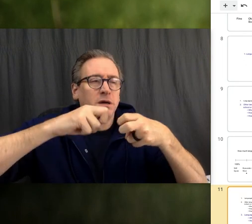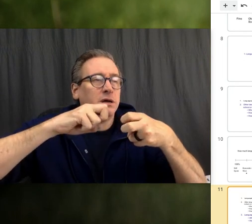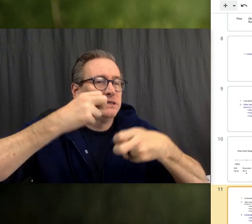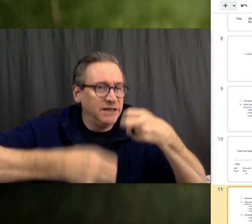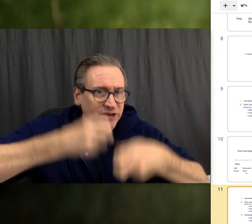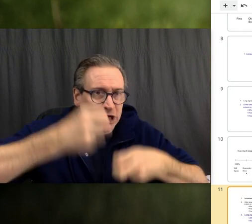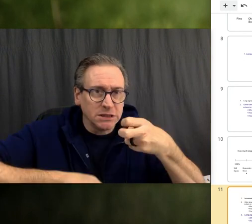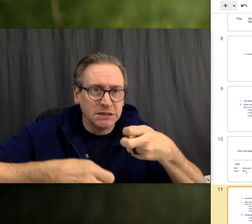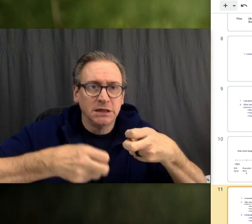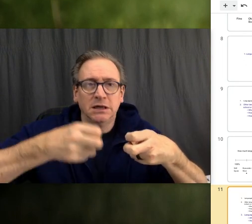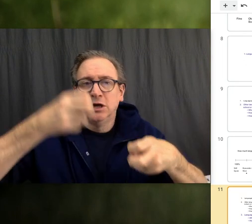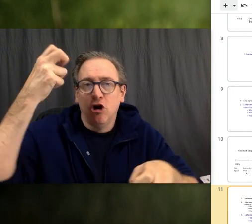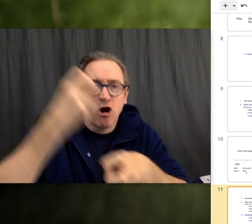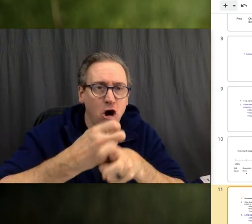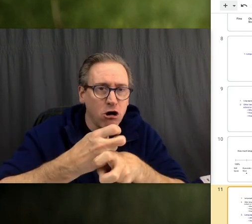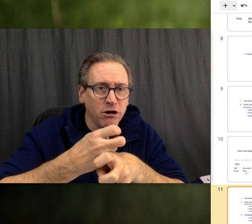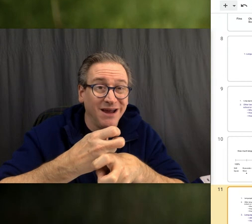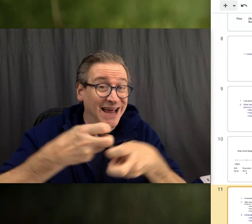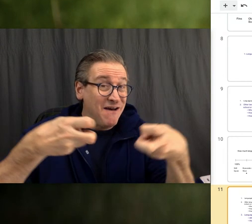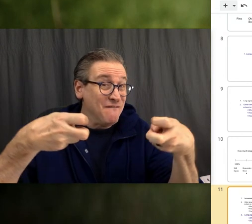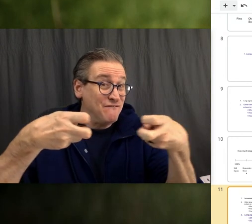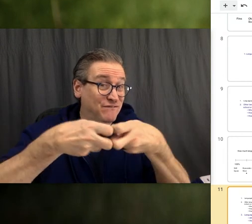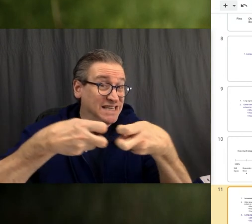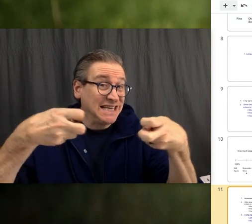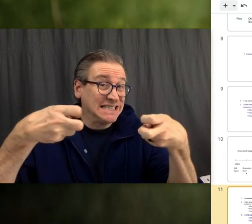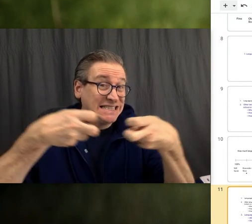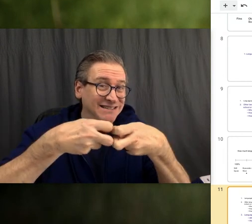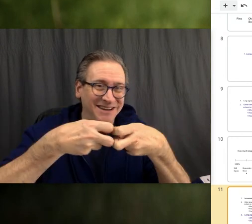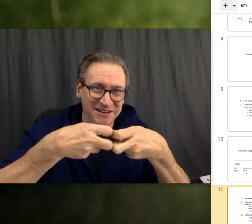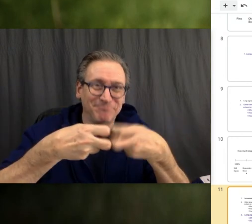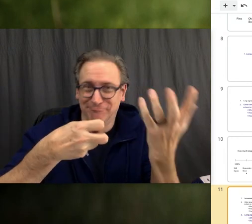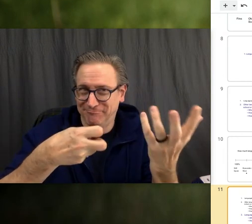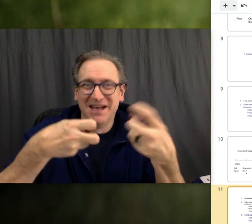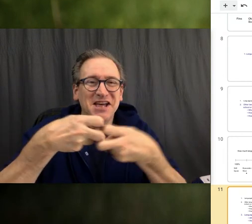Problem, difficult, hard, physics.